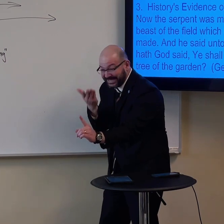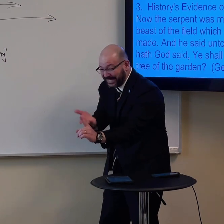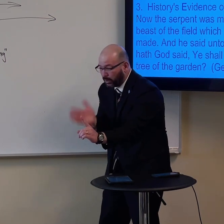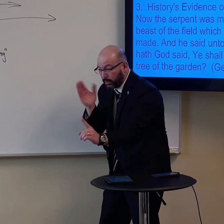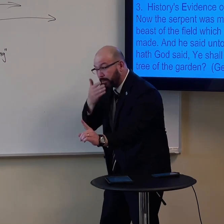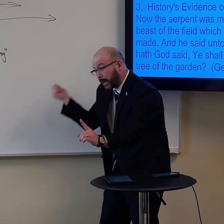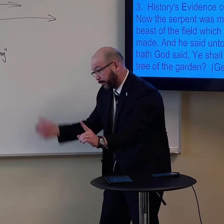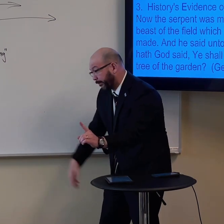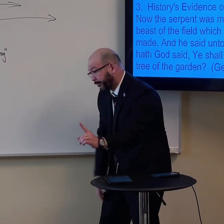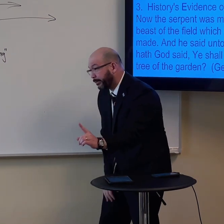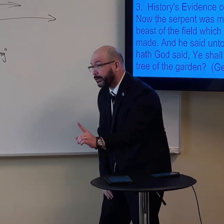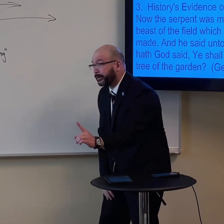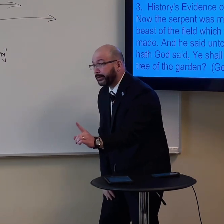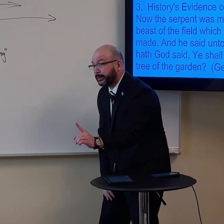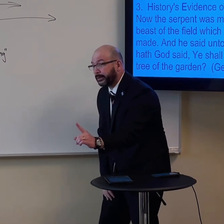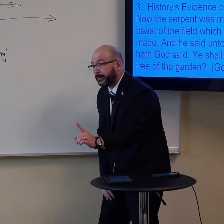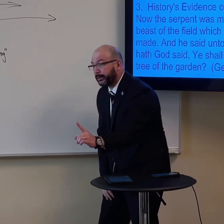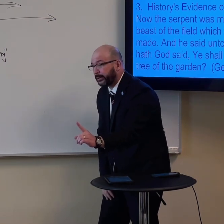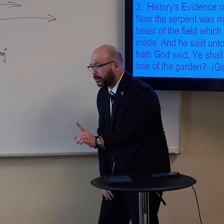If you eat that fruit, you'll improve.